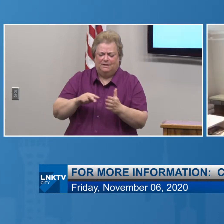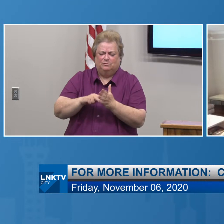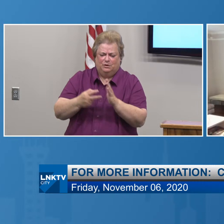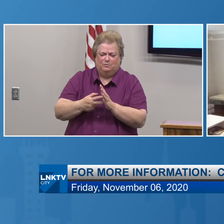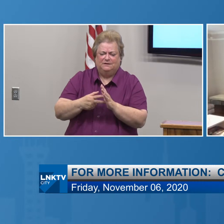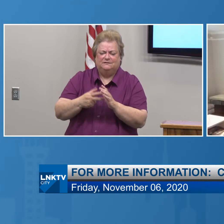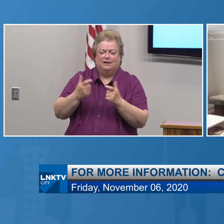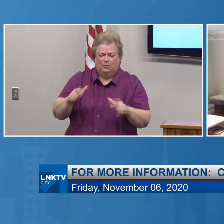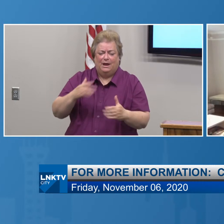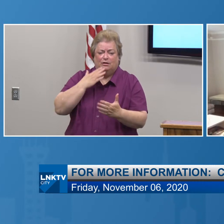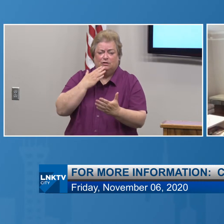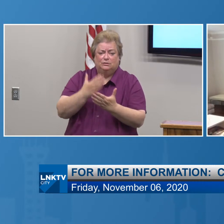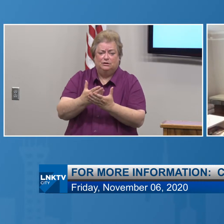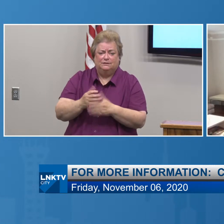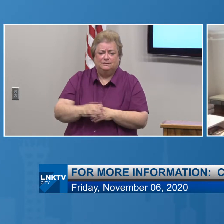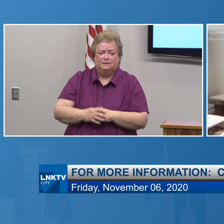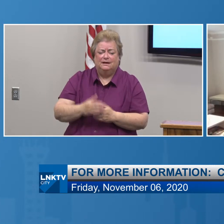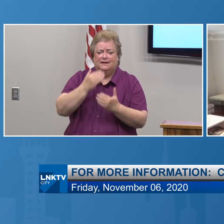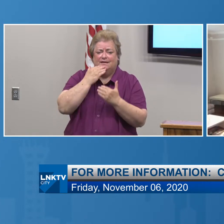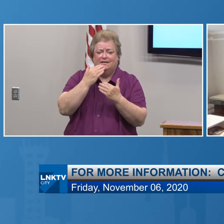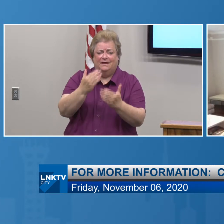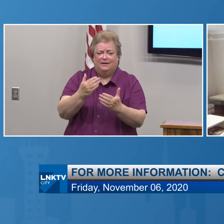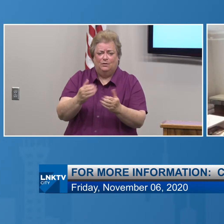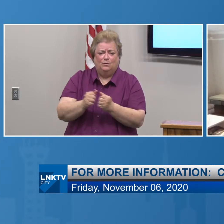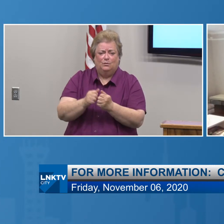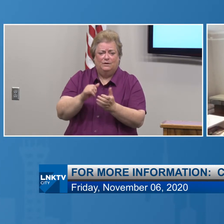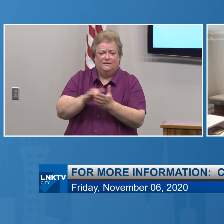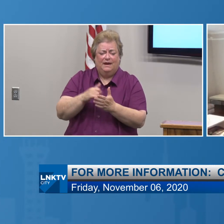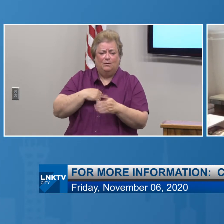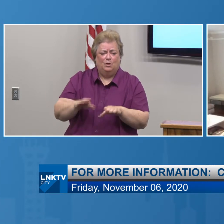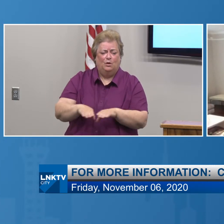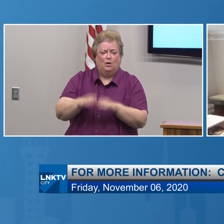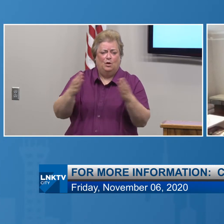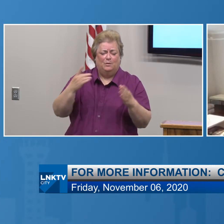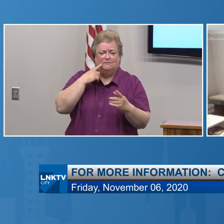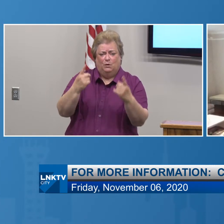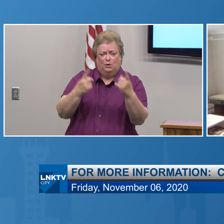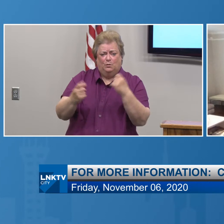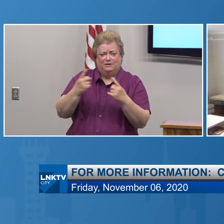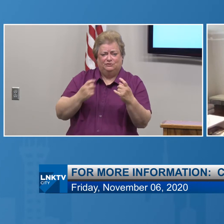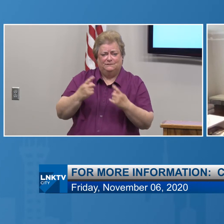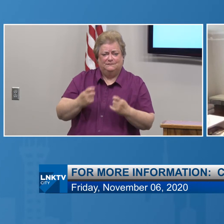reason. Thank you. And with that, we'll open the briefing up for questions.